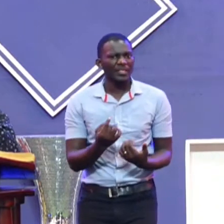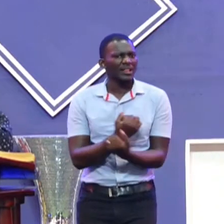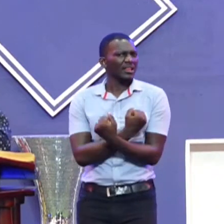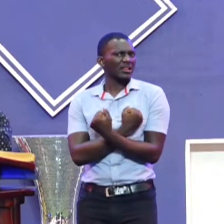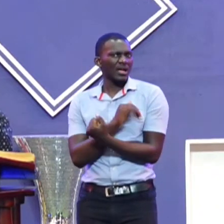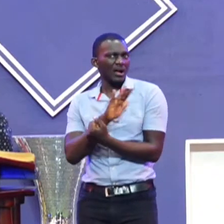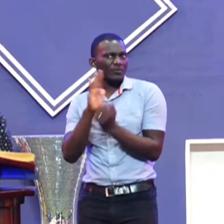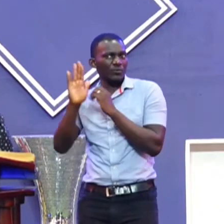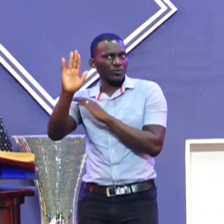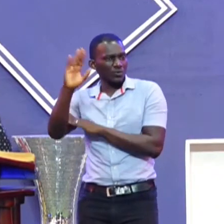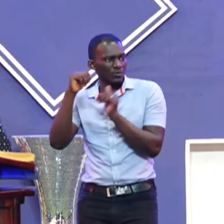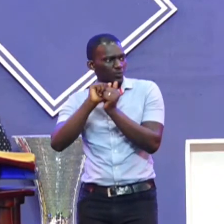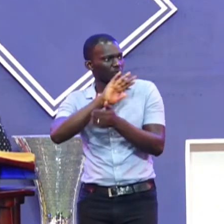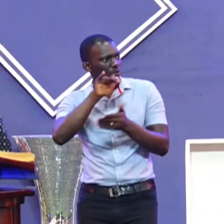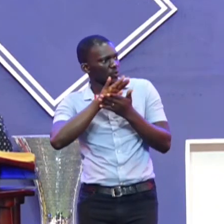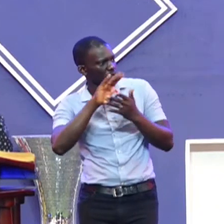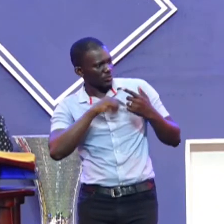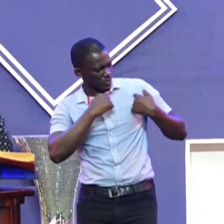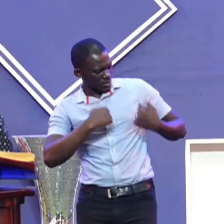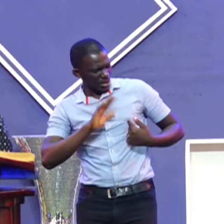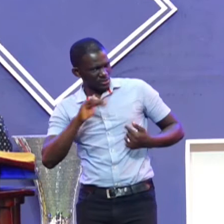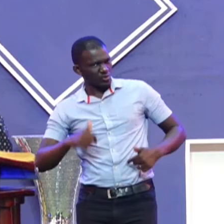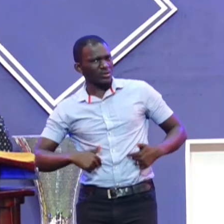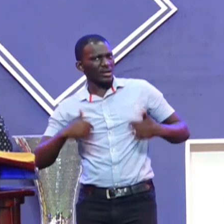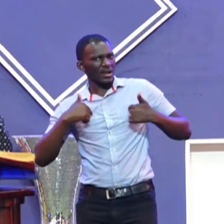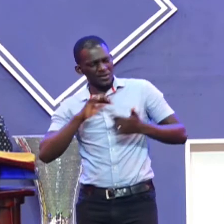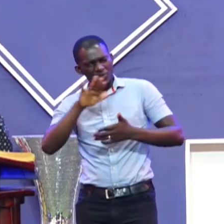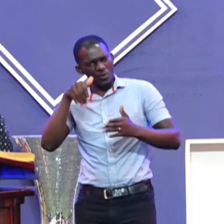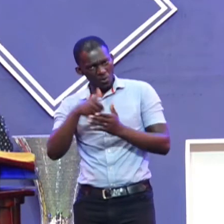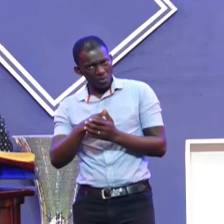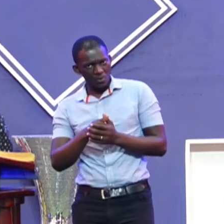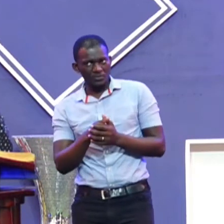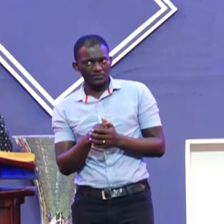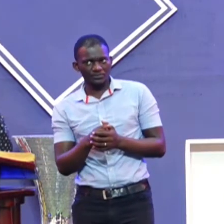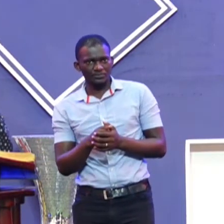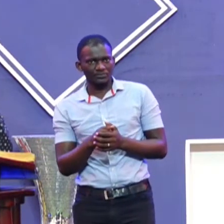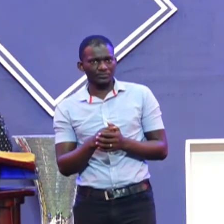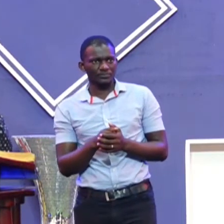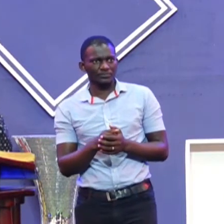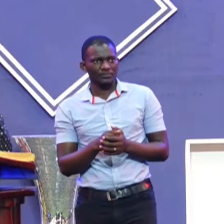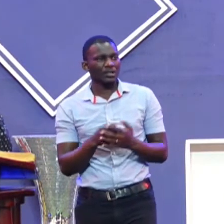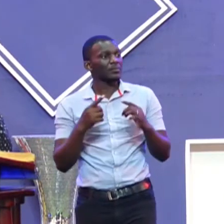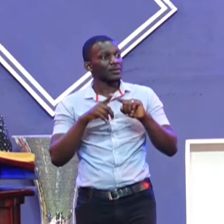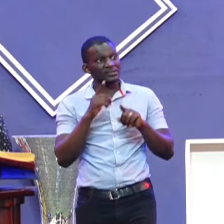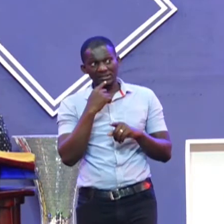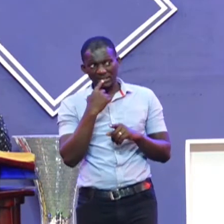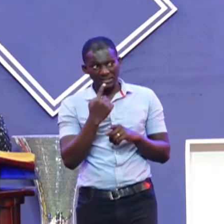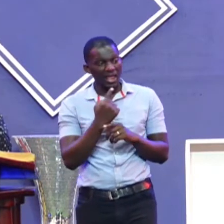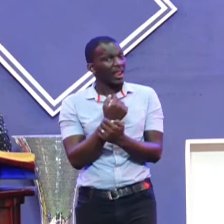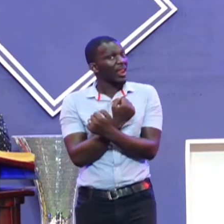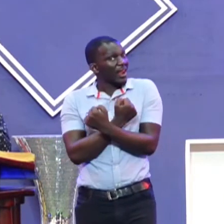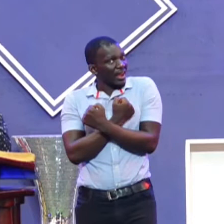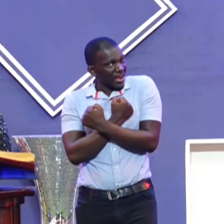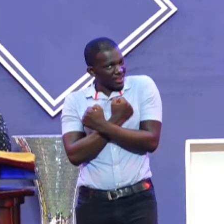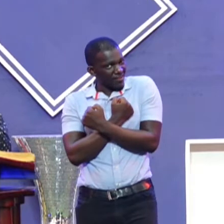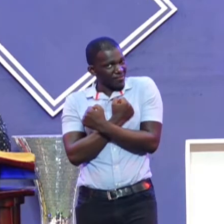Mukama Katonda wo n'omutima gwo gwonna n'obulamu bwo bwonna. Muwulirize ebigambo bino. Na ye namugamba nti yagalanga